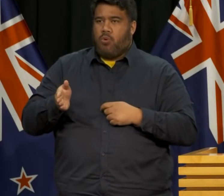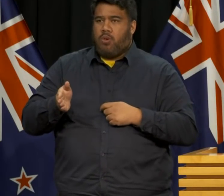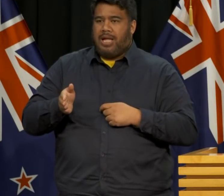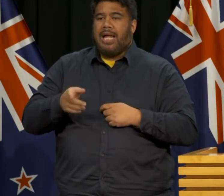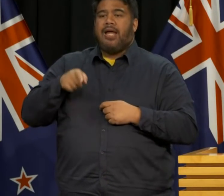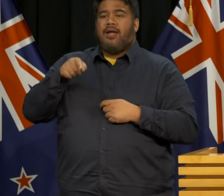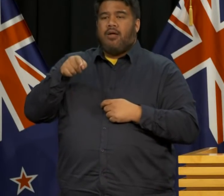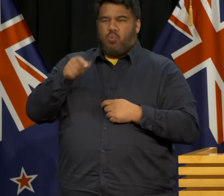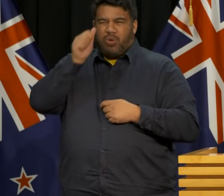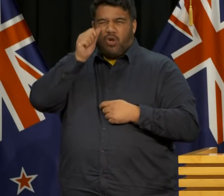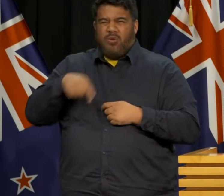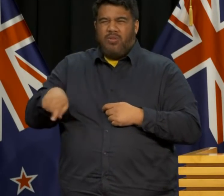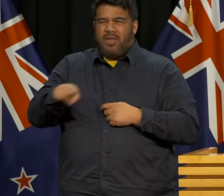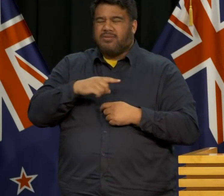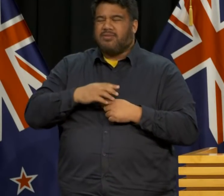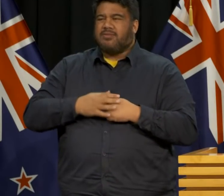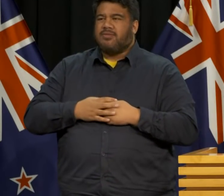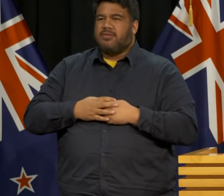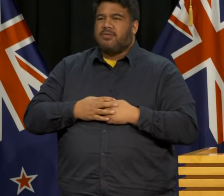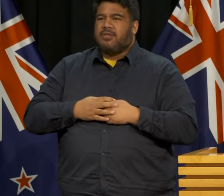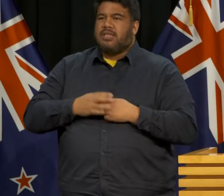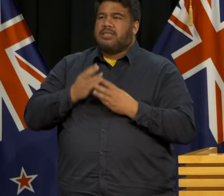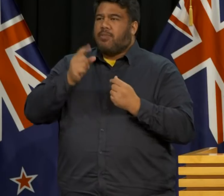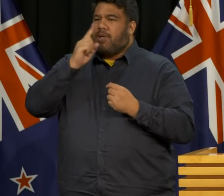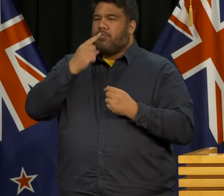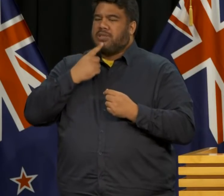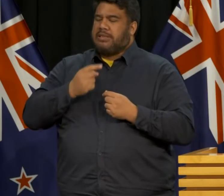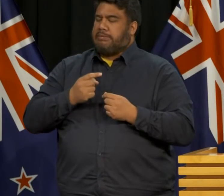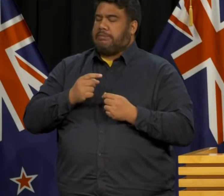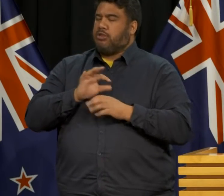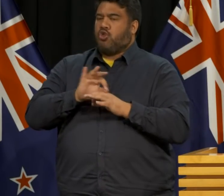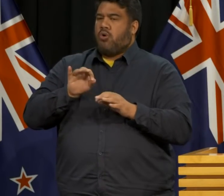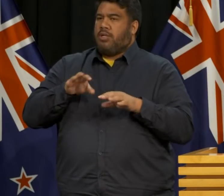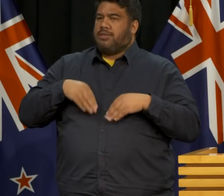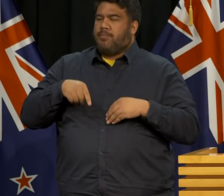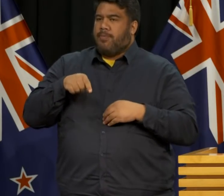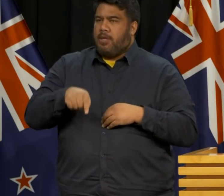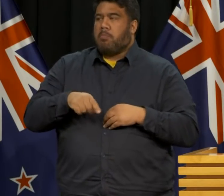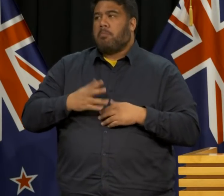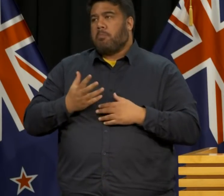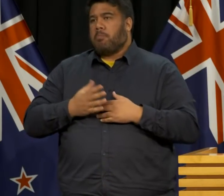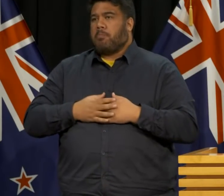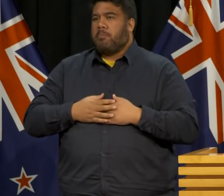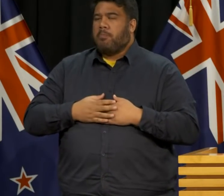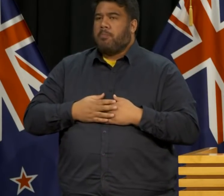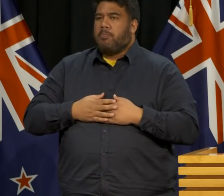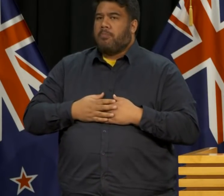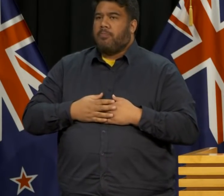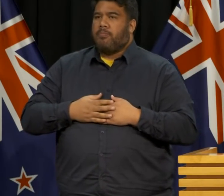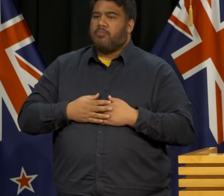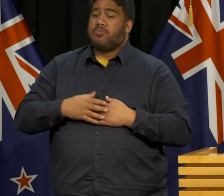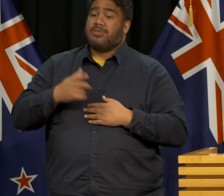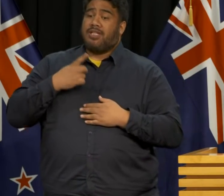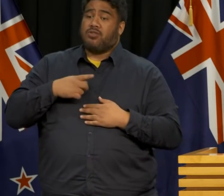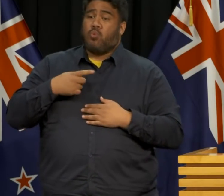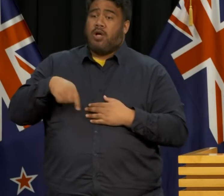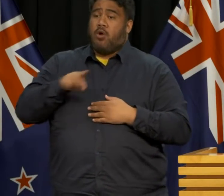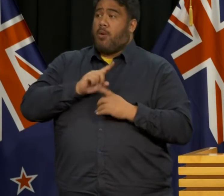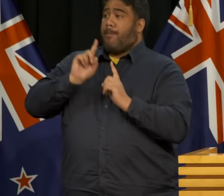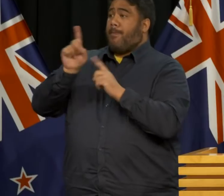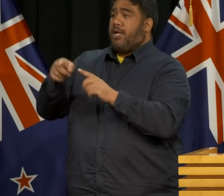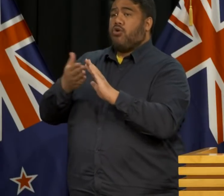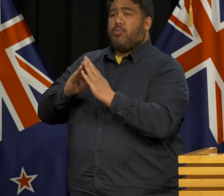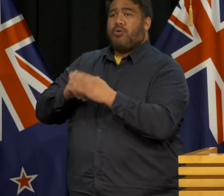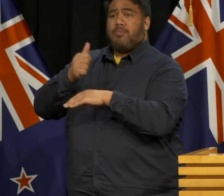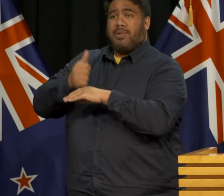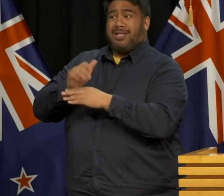that's a matter of public record. Some people have made public criticisms about that. That's not okay. So the message has clearly gone back to those CBACs,